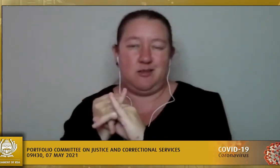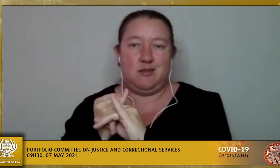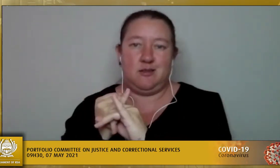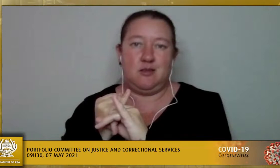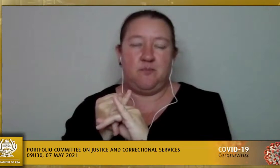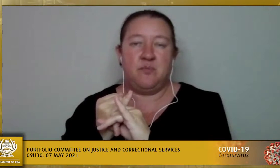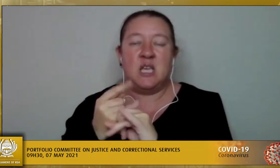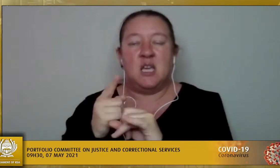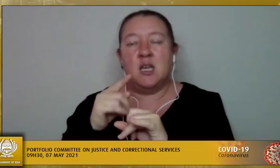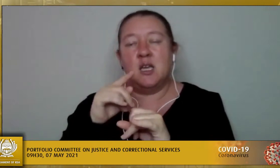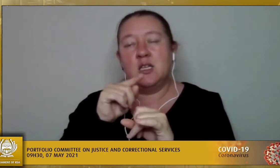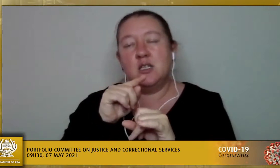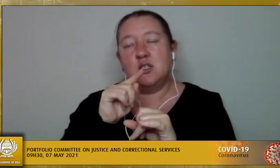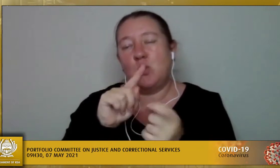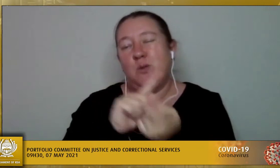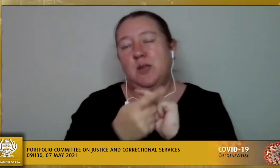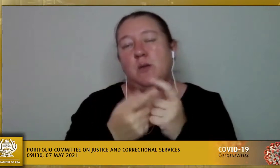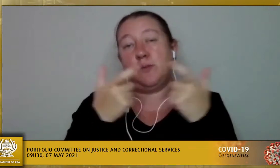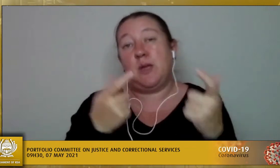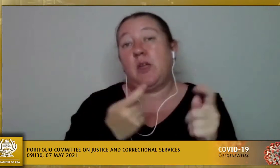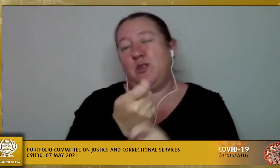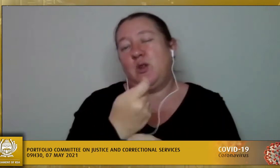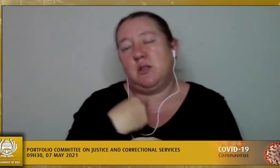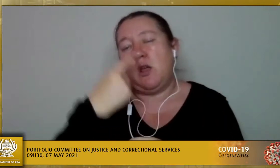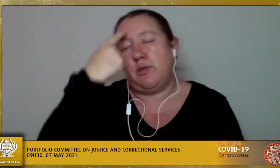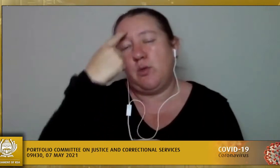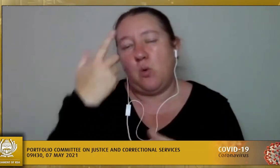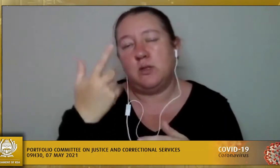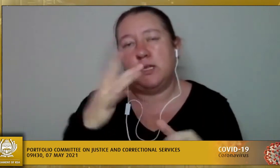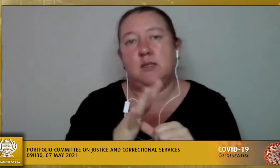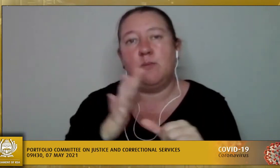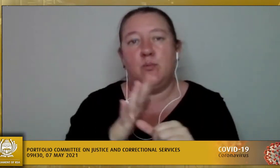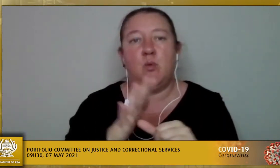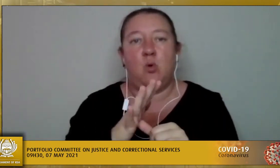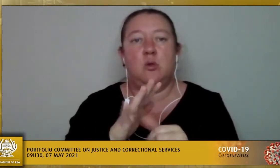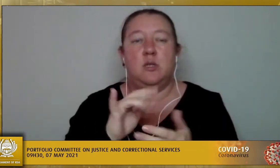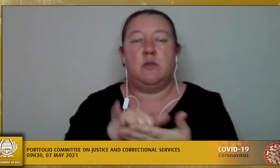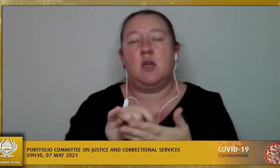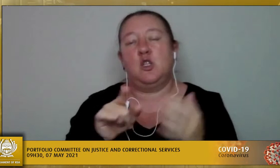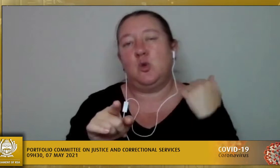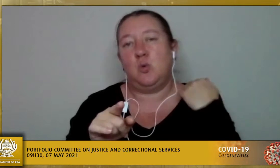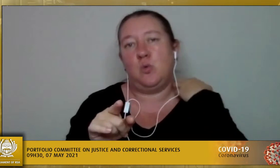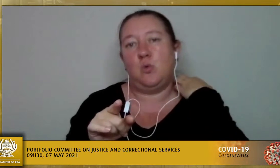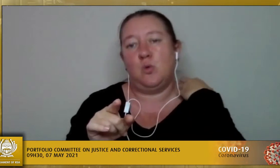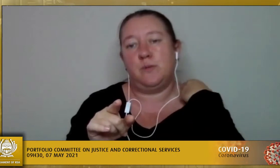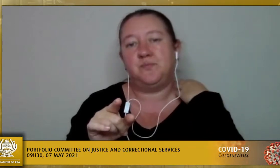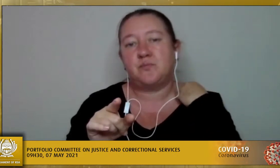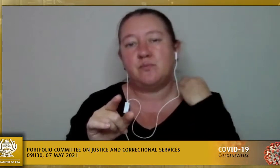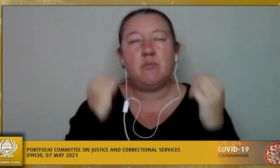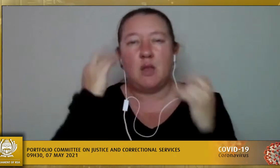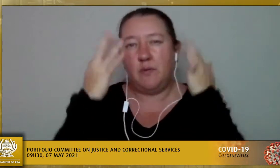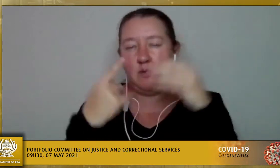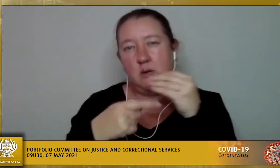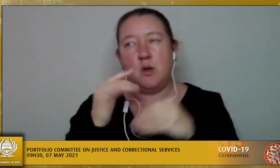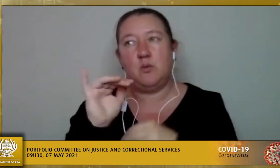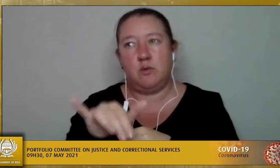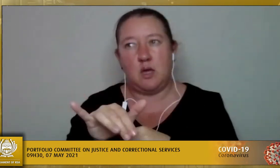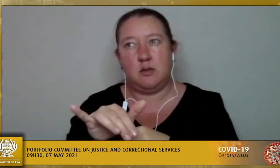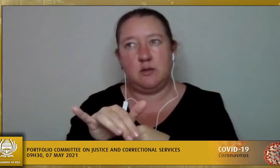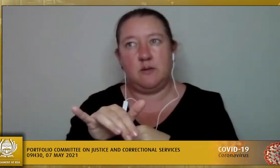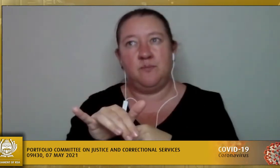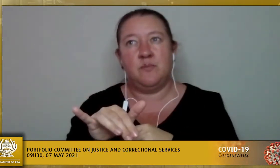becomes a a big threat and I thought that it's it's important that you you think about that